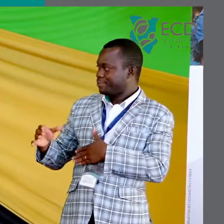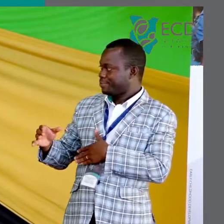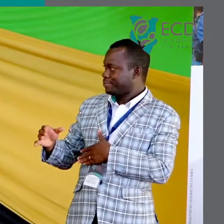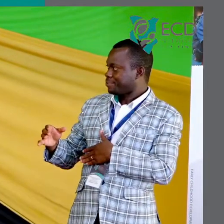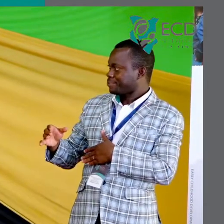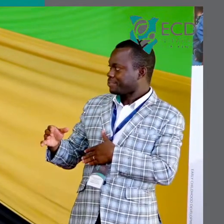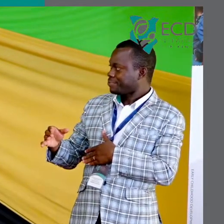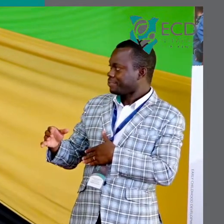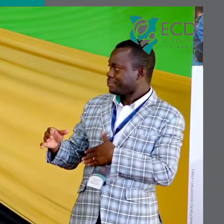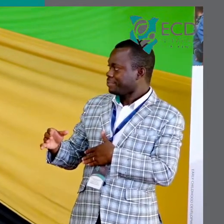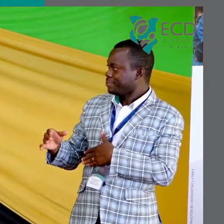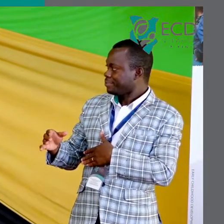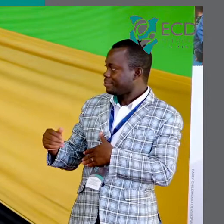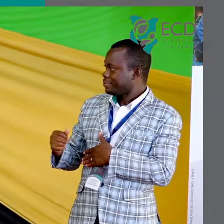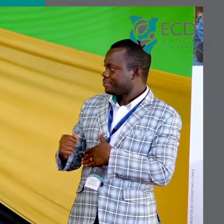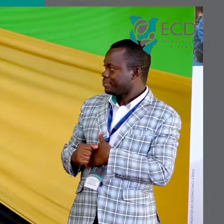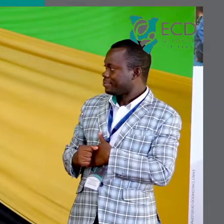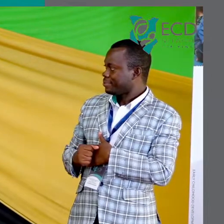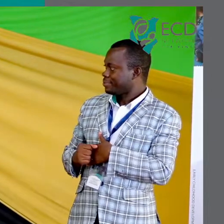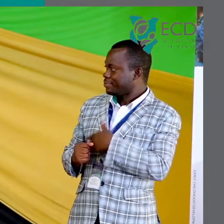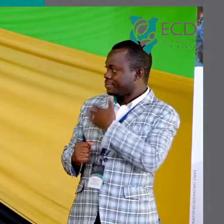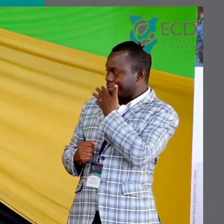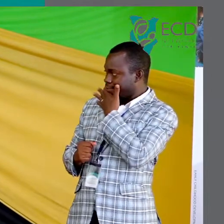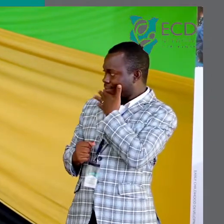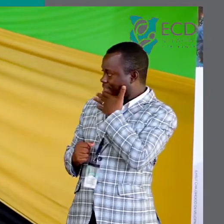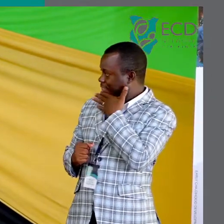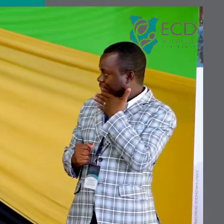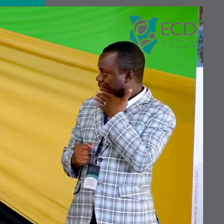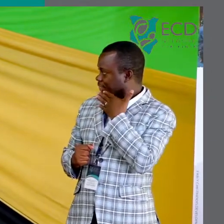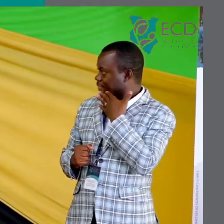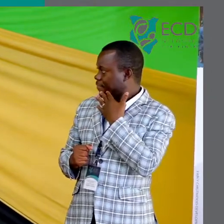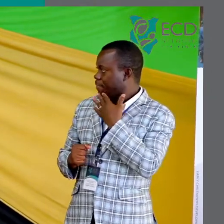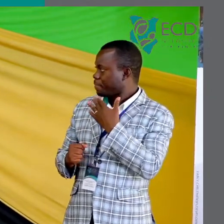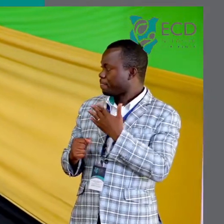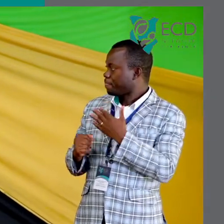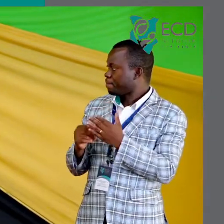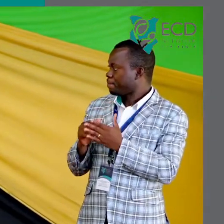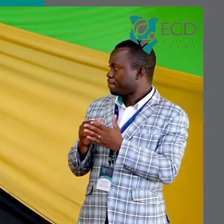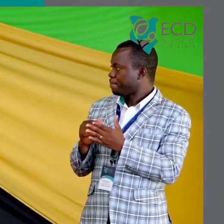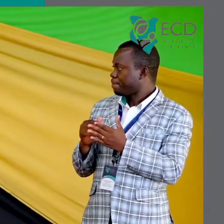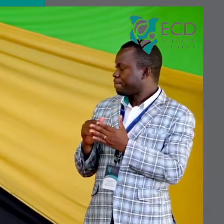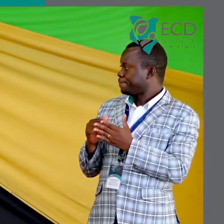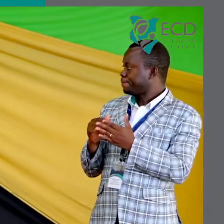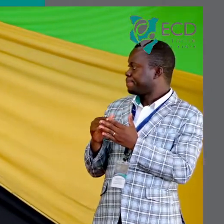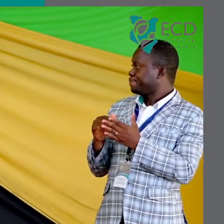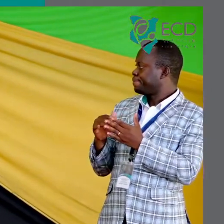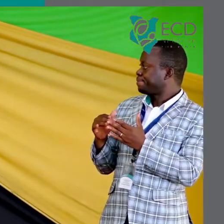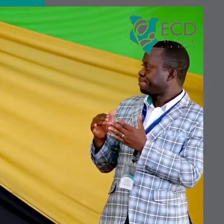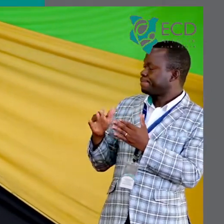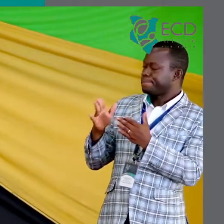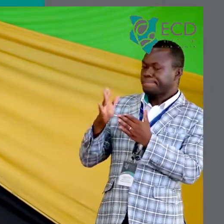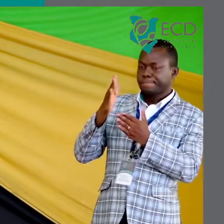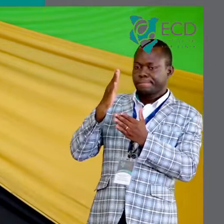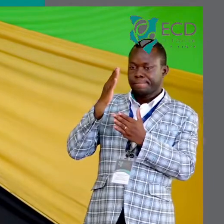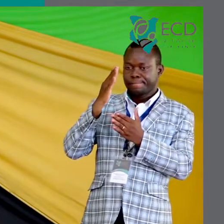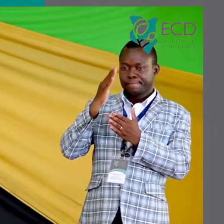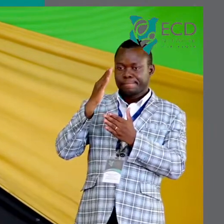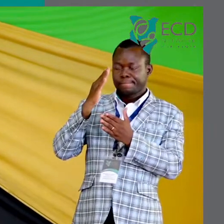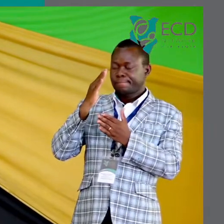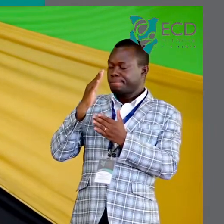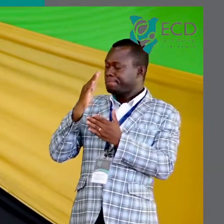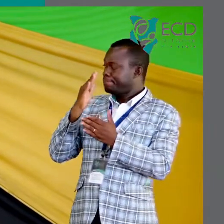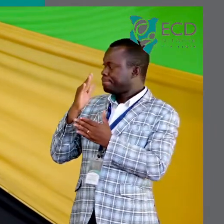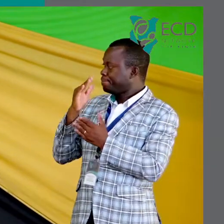that what the devolution gave us. And then we cited that we got 5 major components that